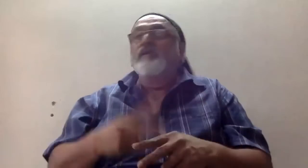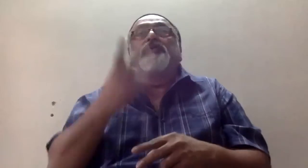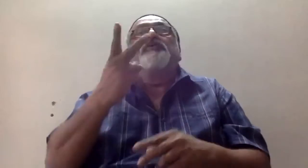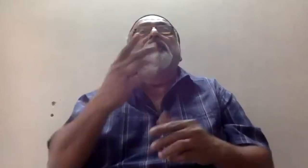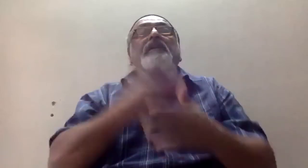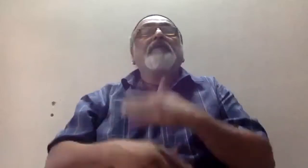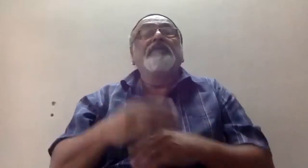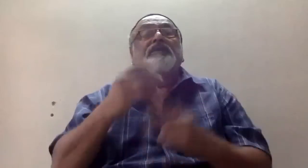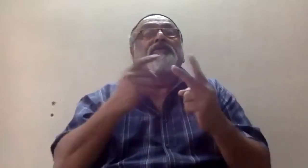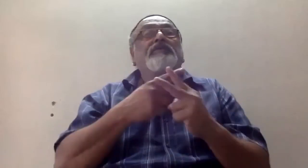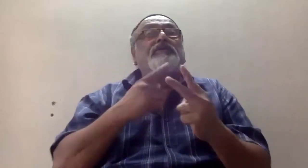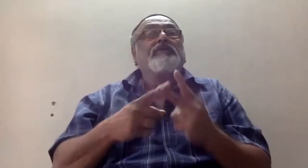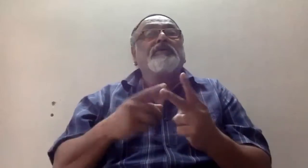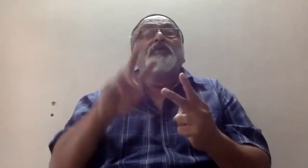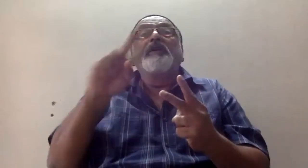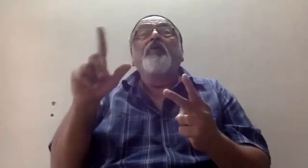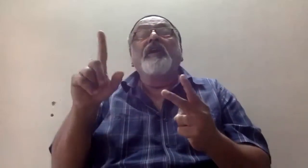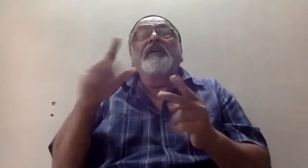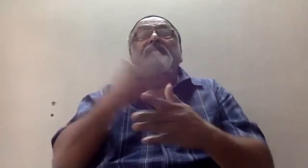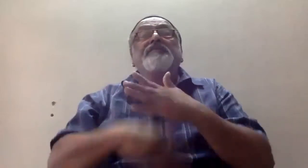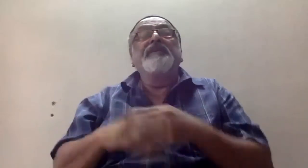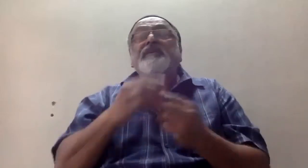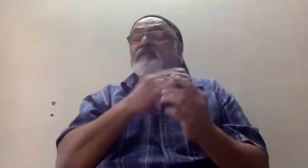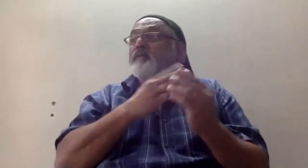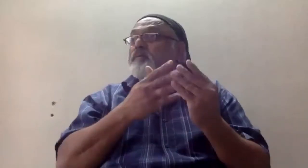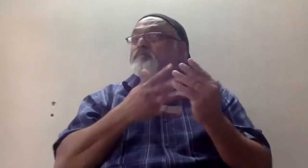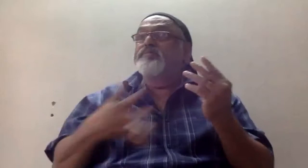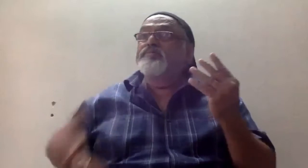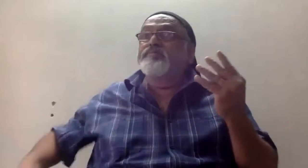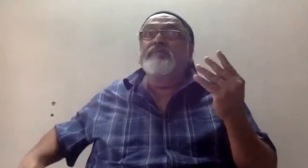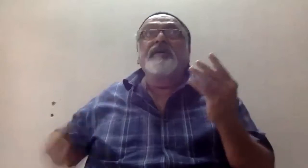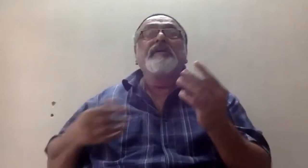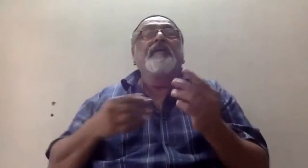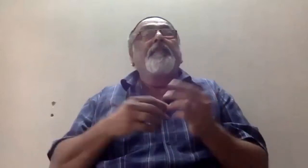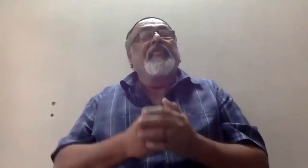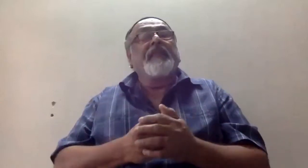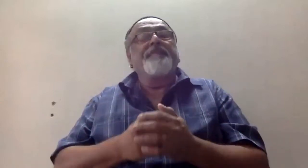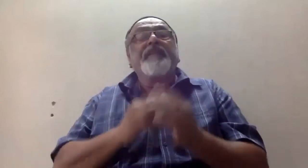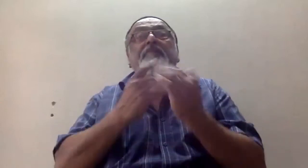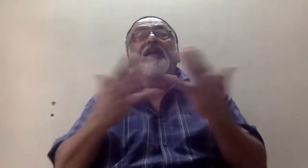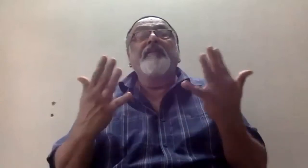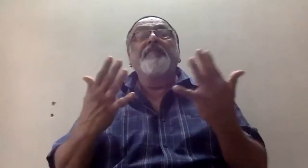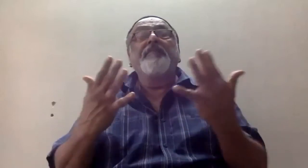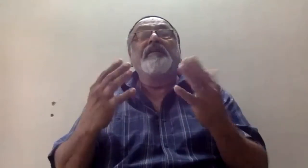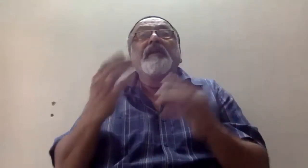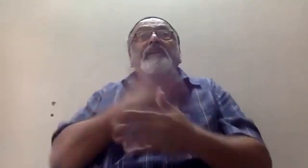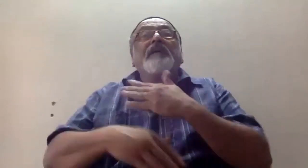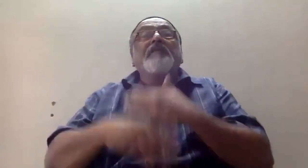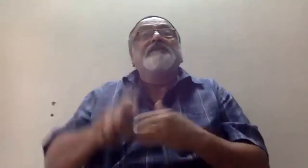imagine there are 21 disabilities, and especially if it comes to multiple disabilities, you can imagine the situation.